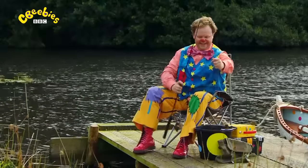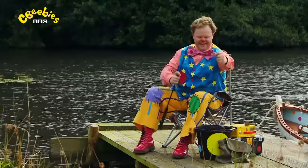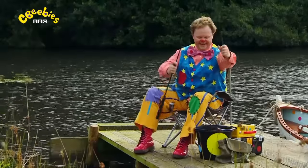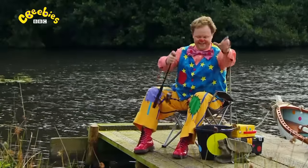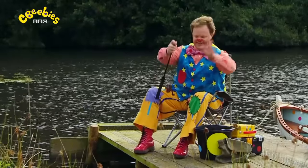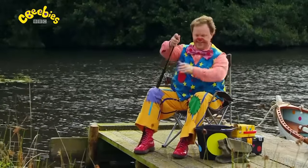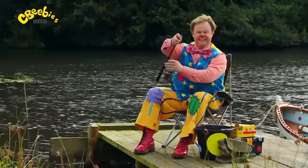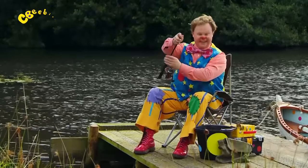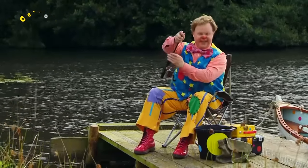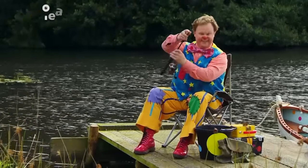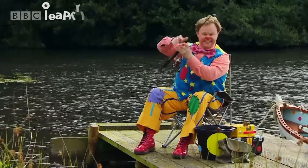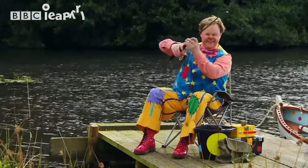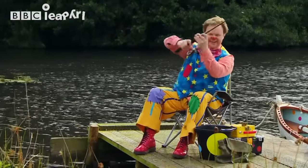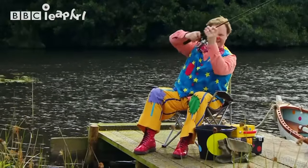right here we go